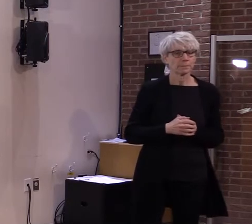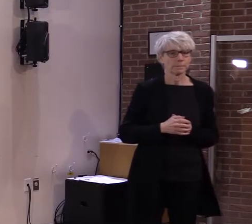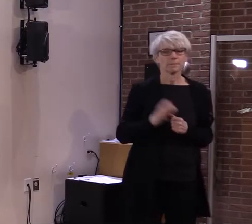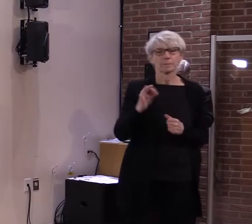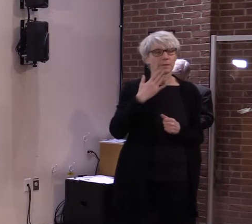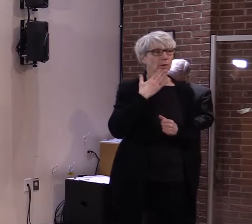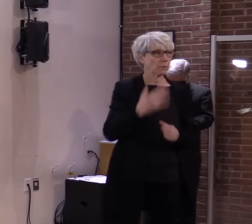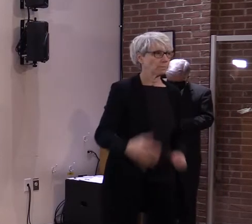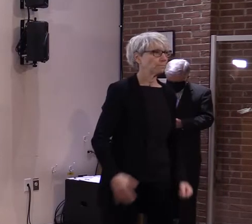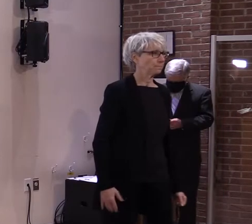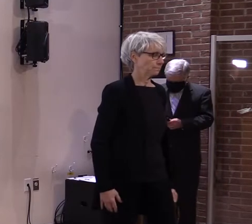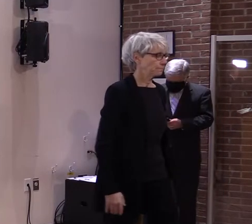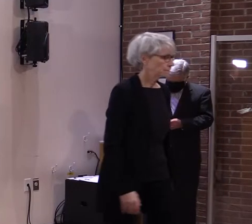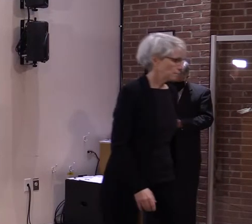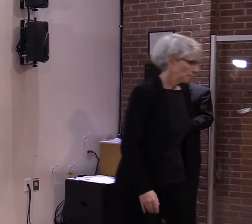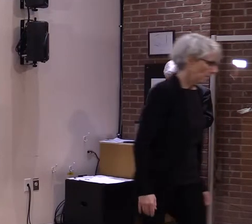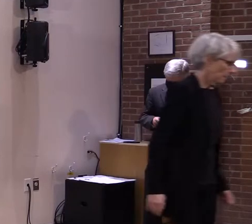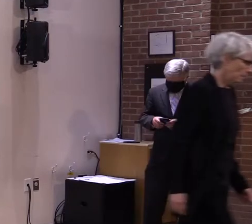Great, thank you.